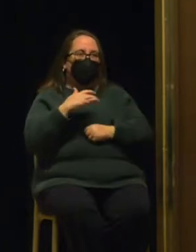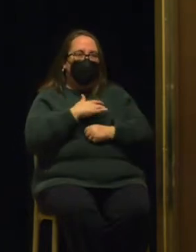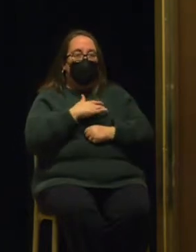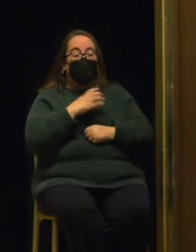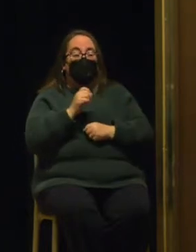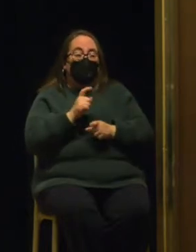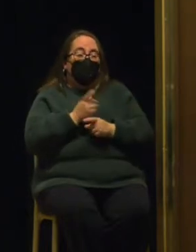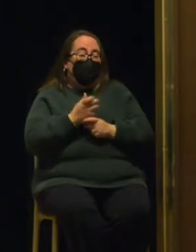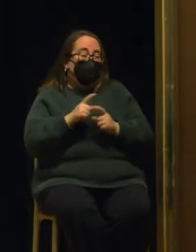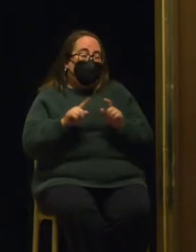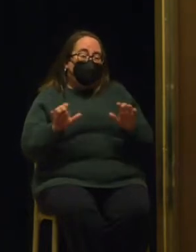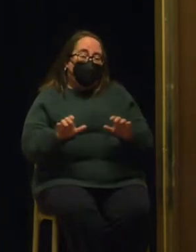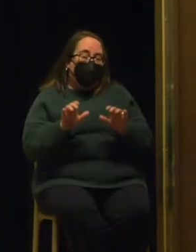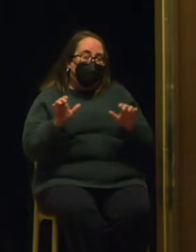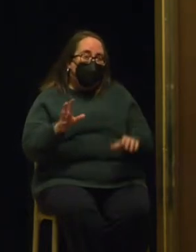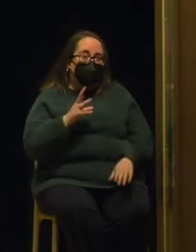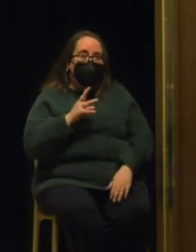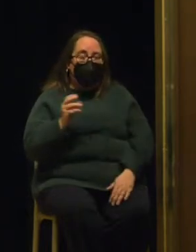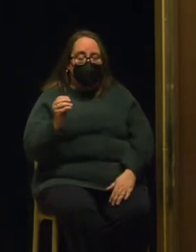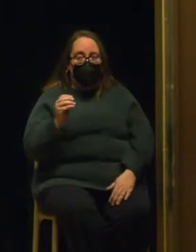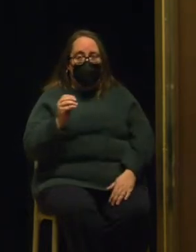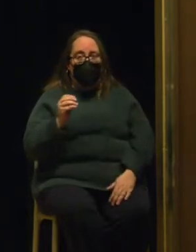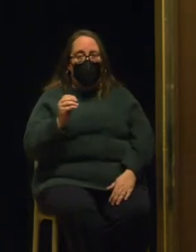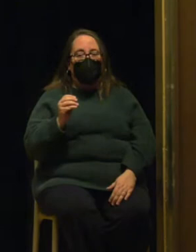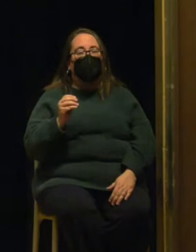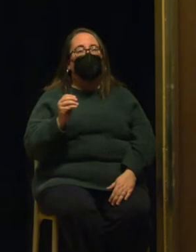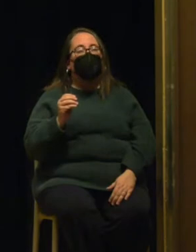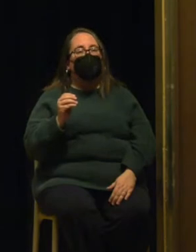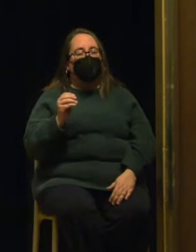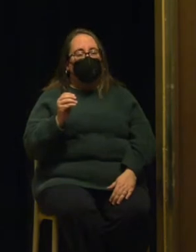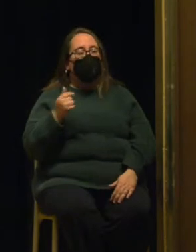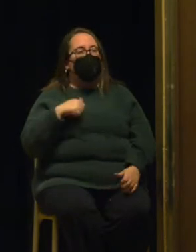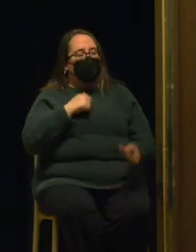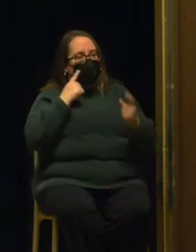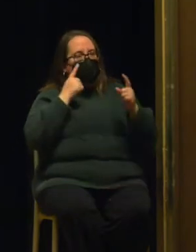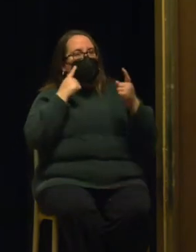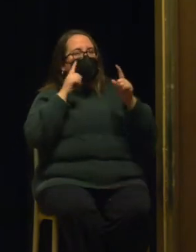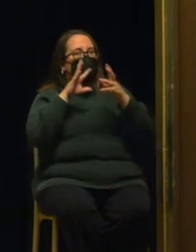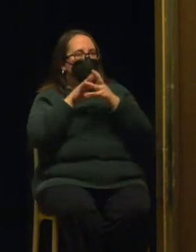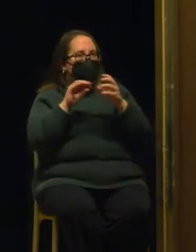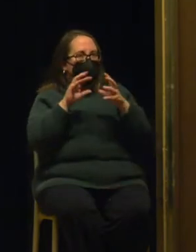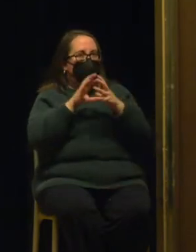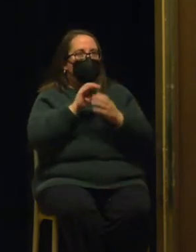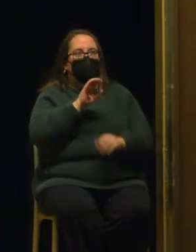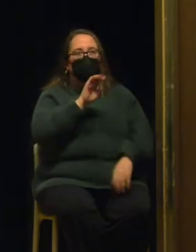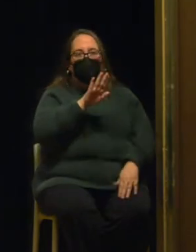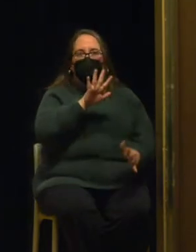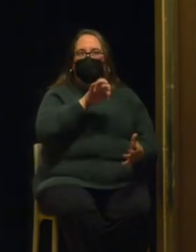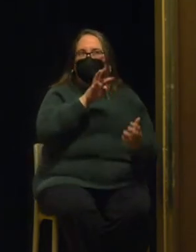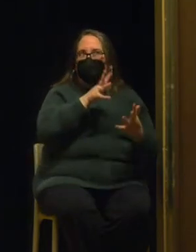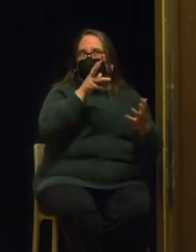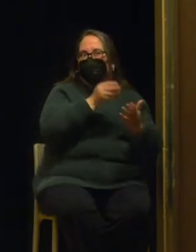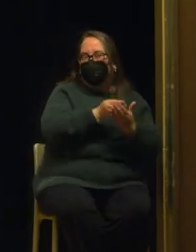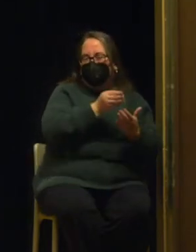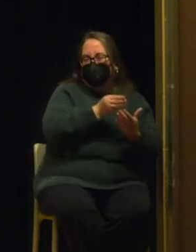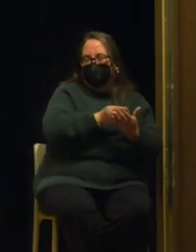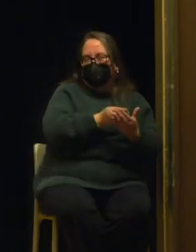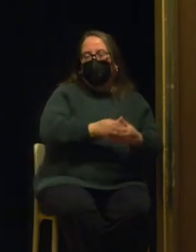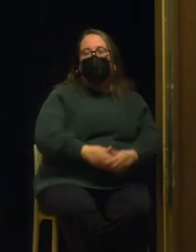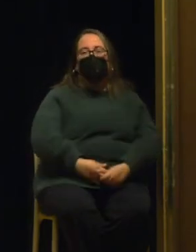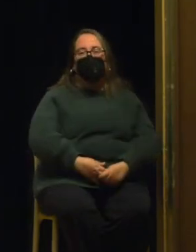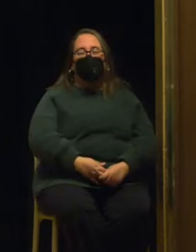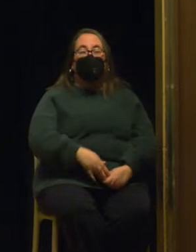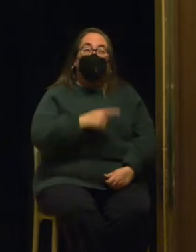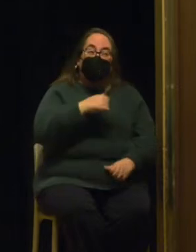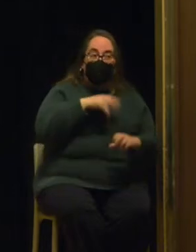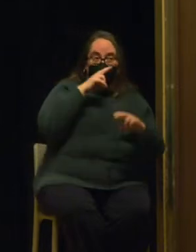right thing to do. That's and so anyway, we were a success story. Bob made lots of money. He had fun, he